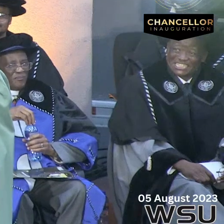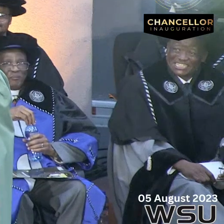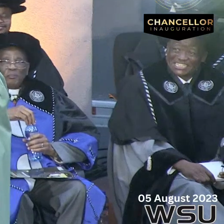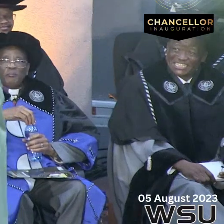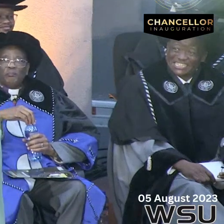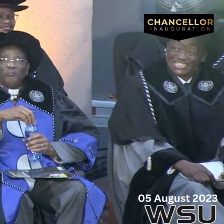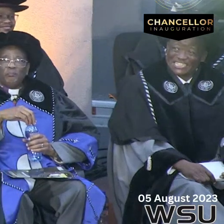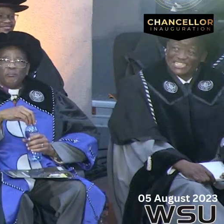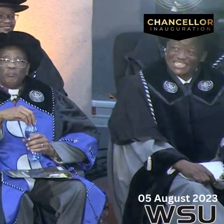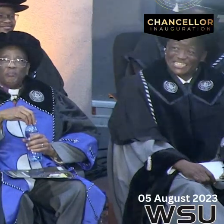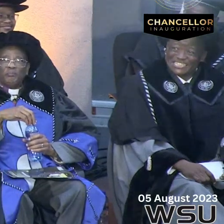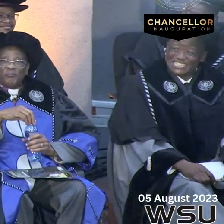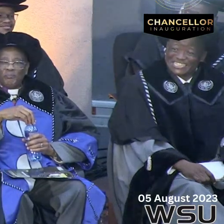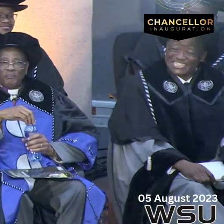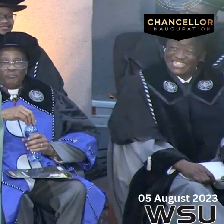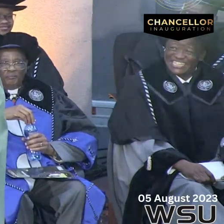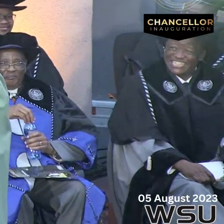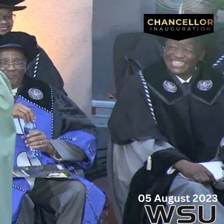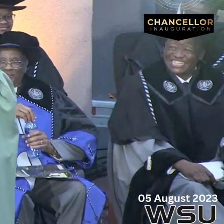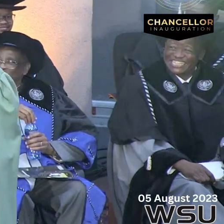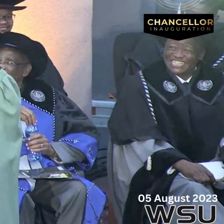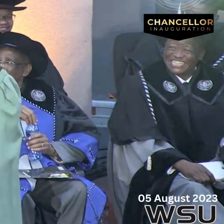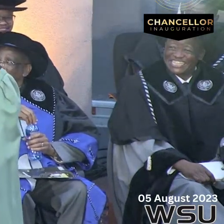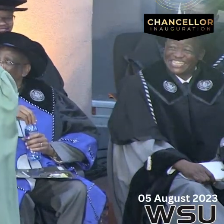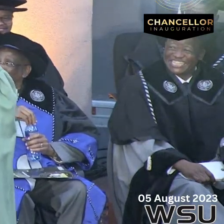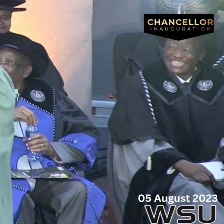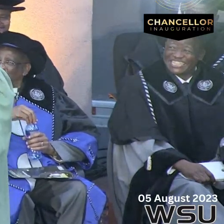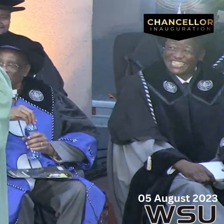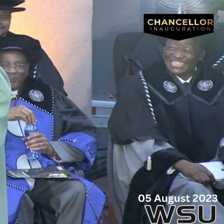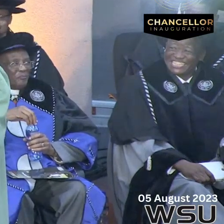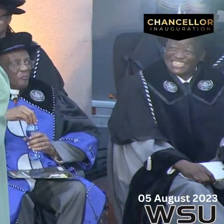this, it has been approved.